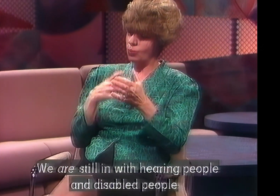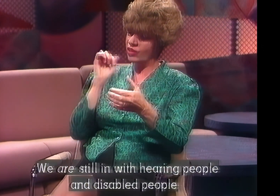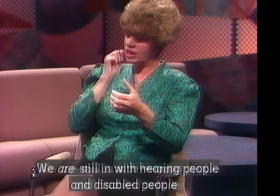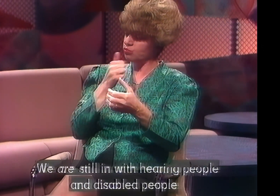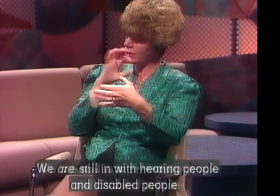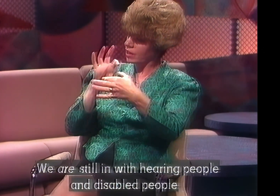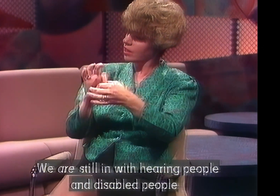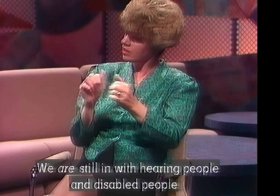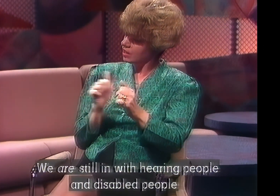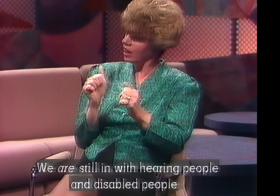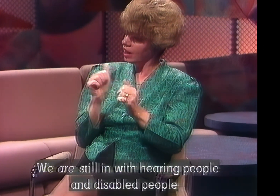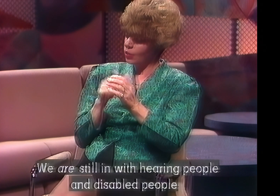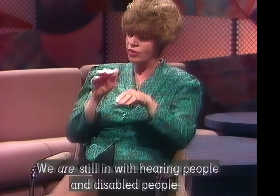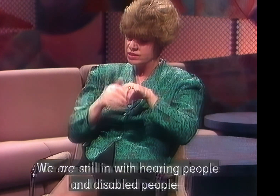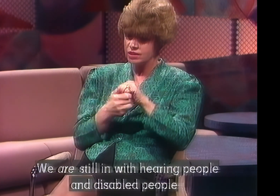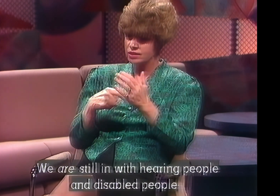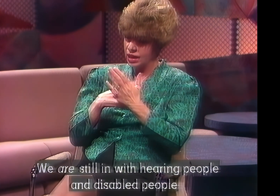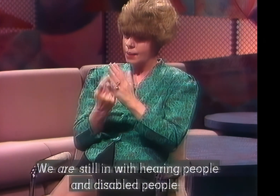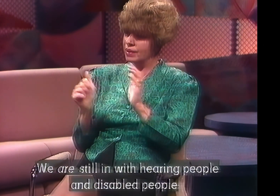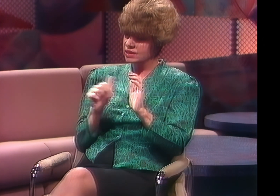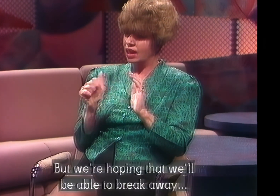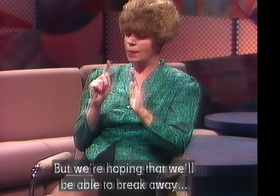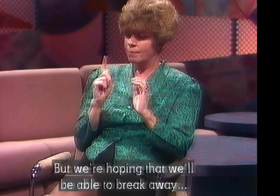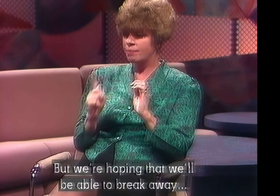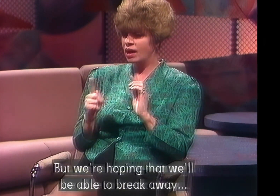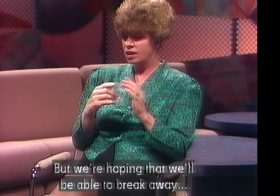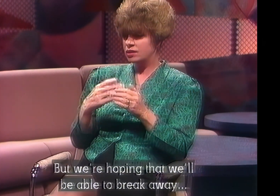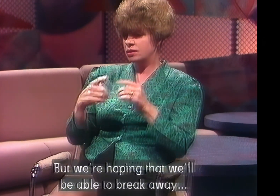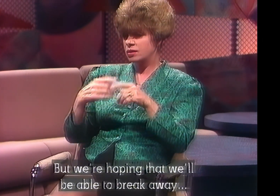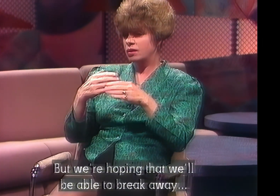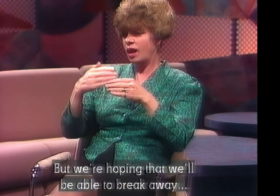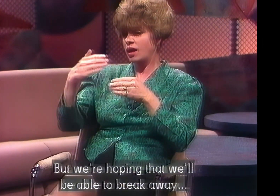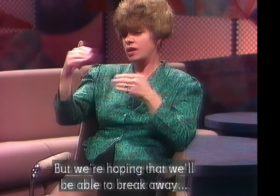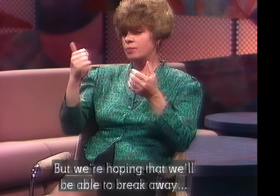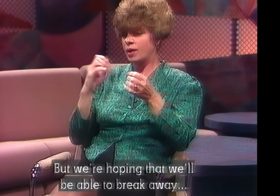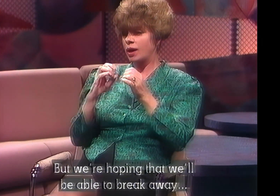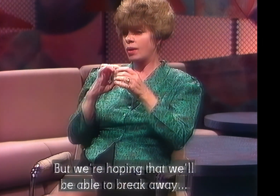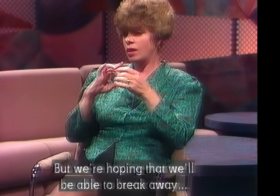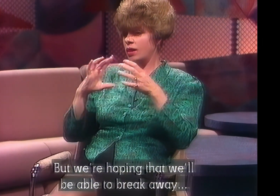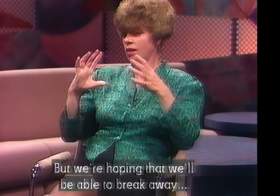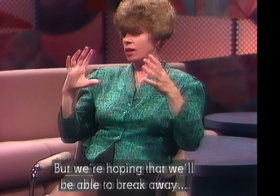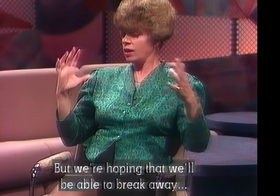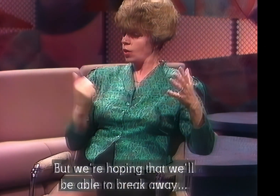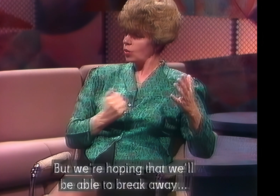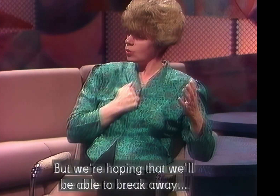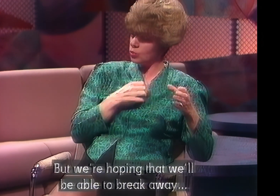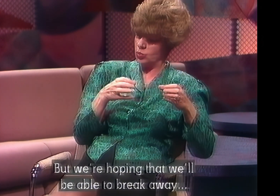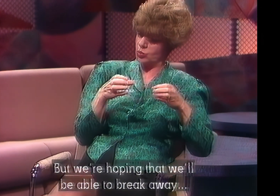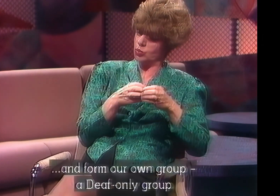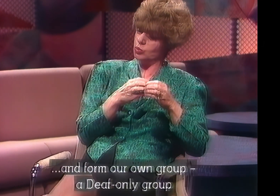people and disabled people, but we're hoping that in the future we'll be able to break away and form